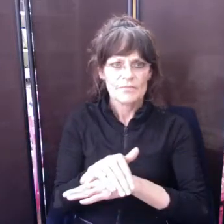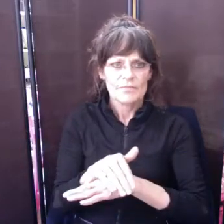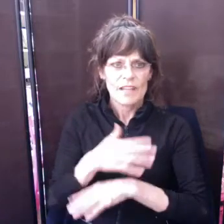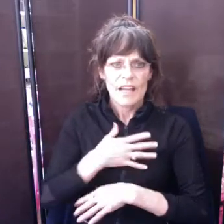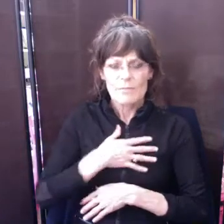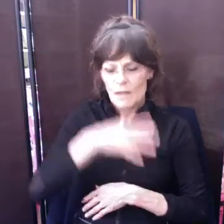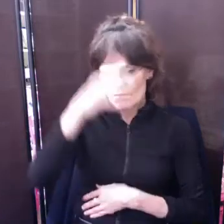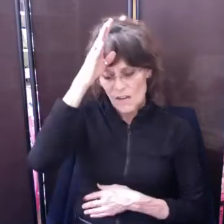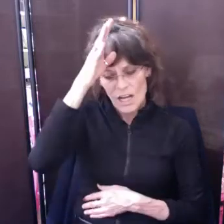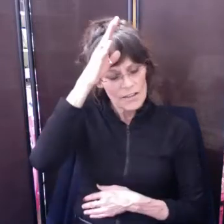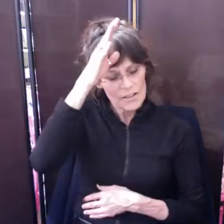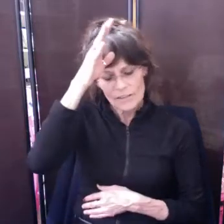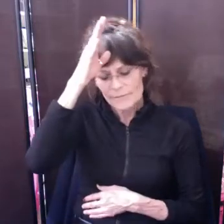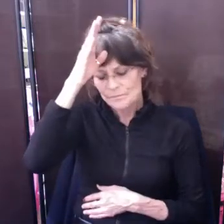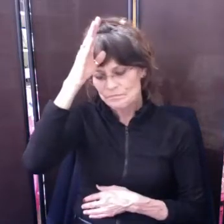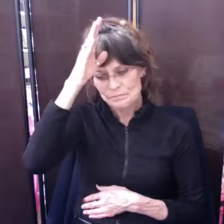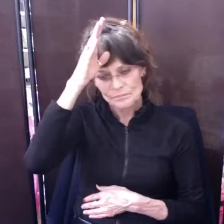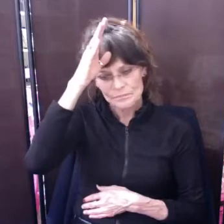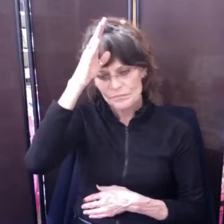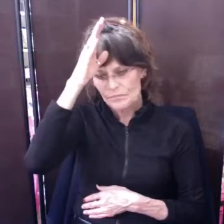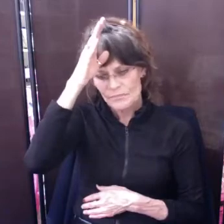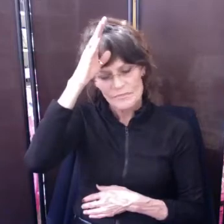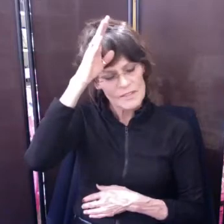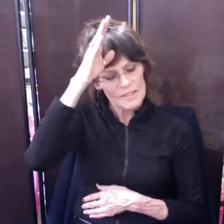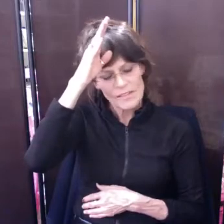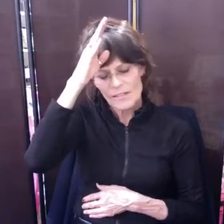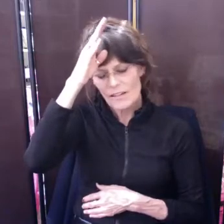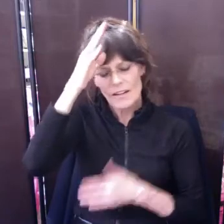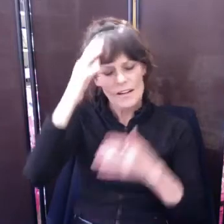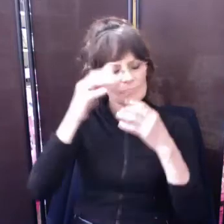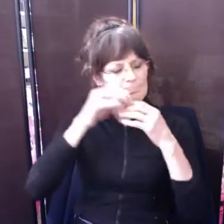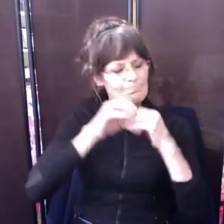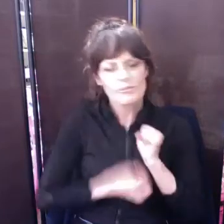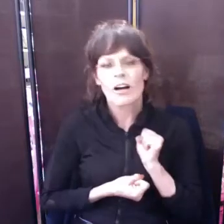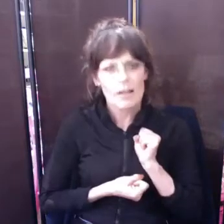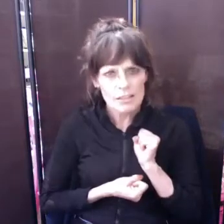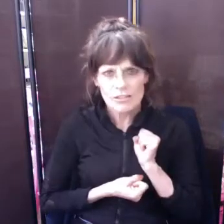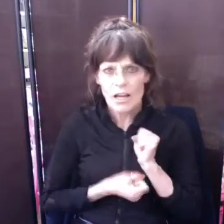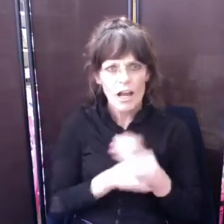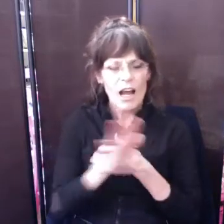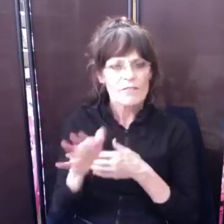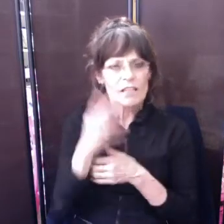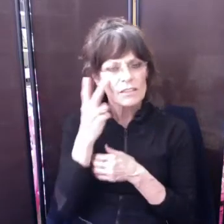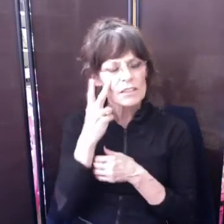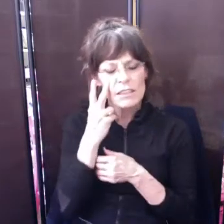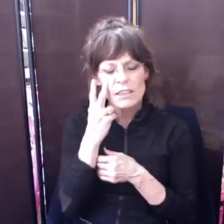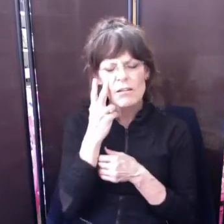father was demolished. My father, I've never seen a more heartbroken human